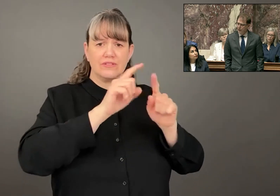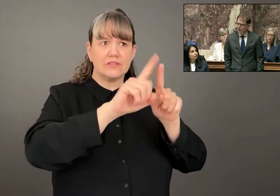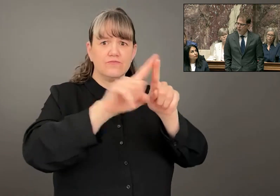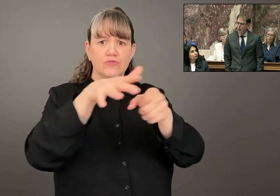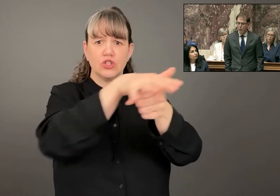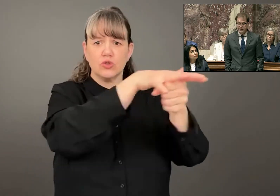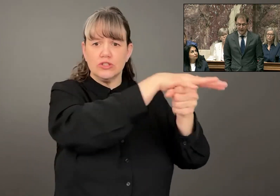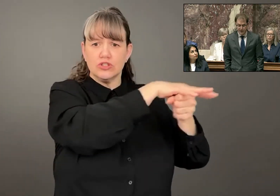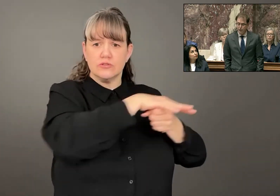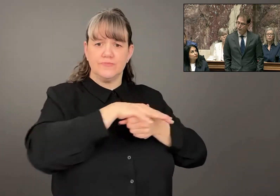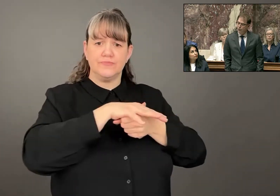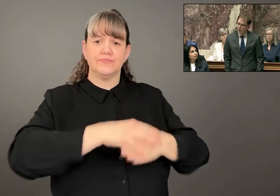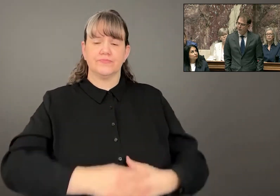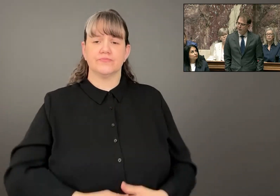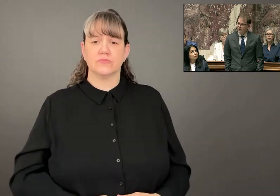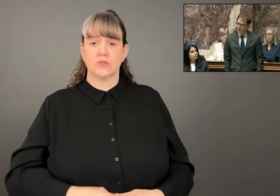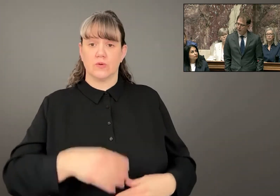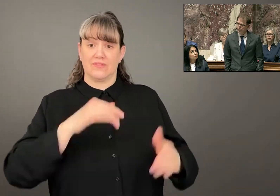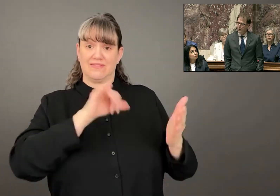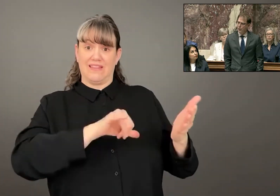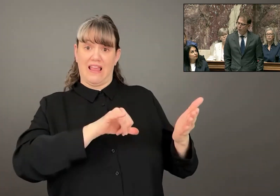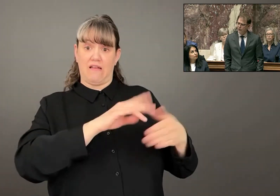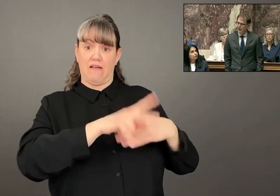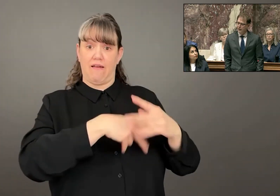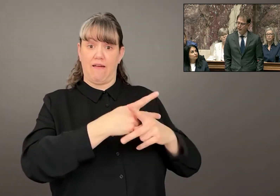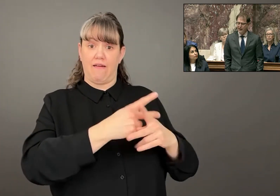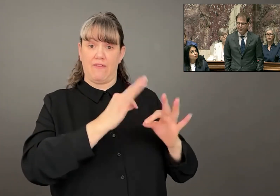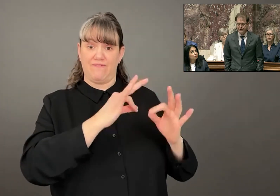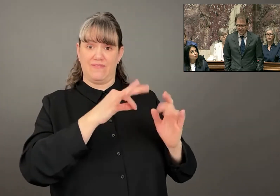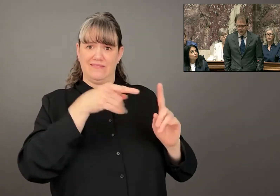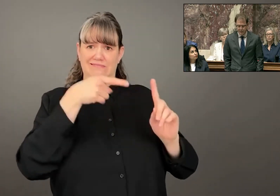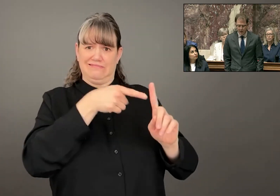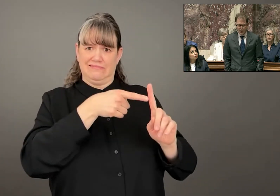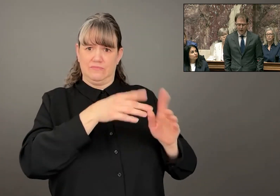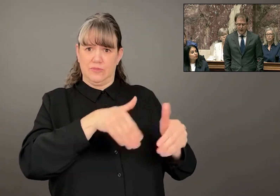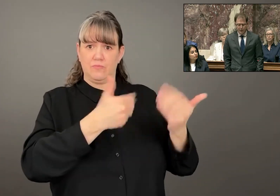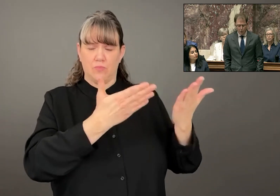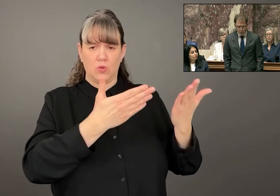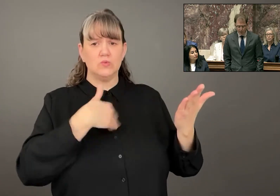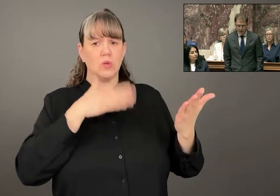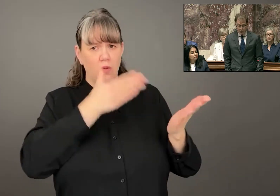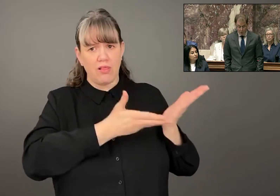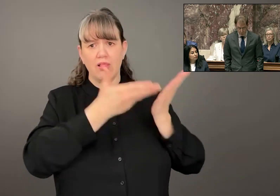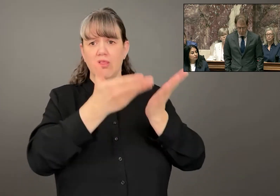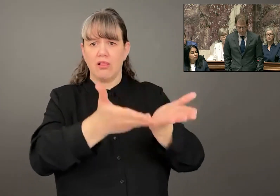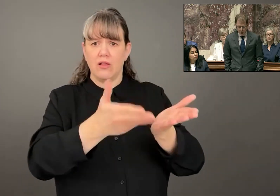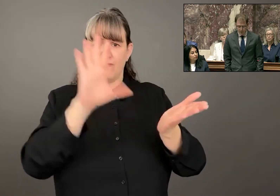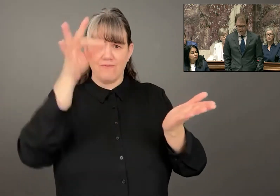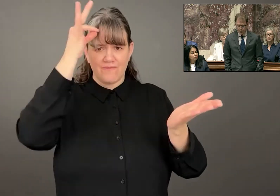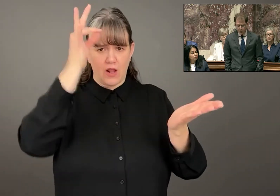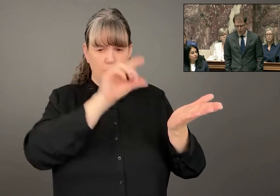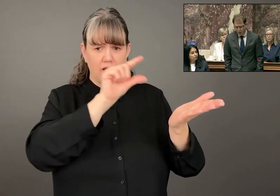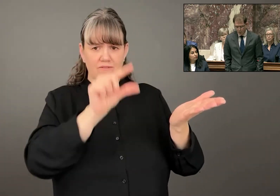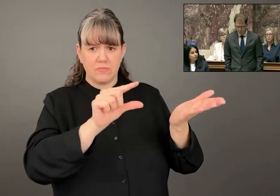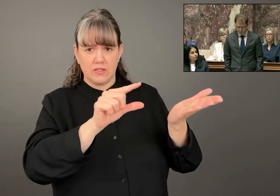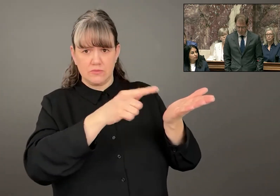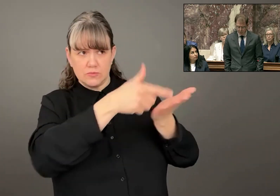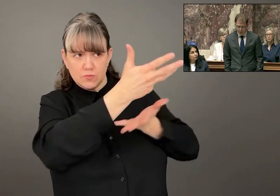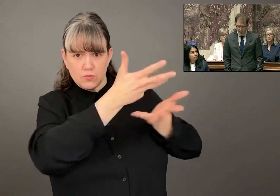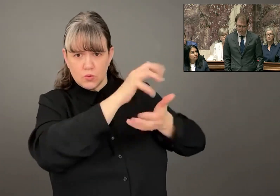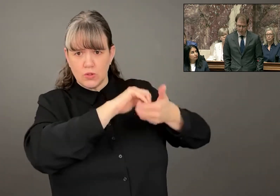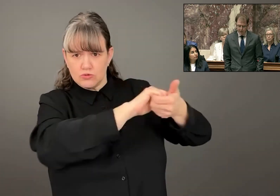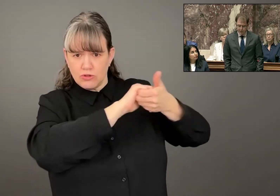raised here, we take issues forward to the federal government and we work together as a team. I know and I'm hopeful, and we're all